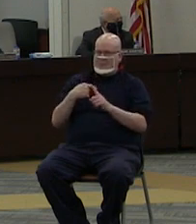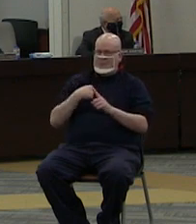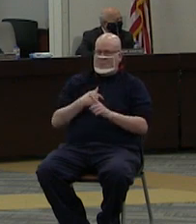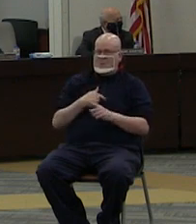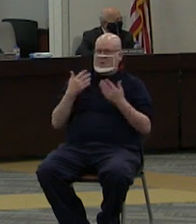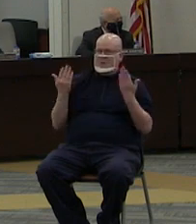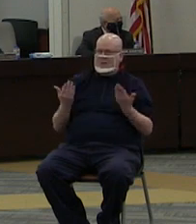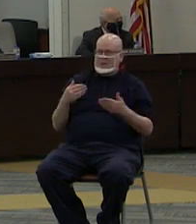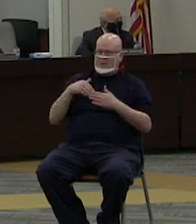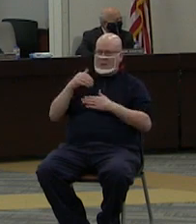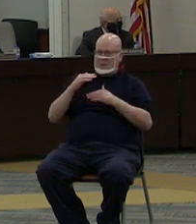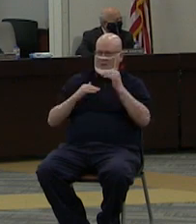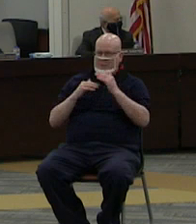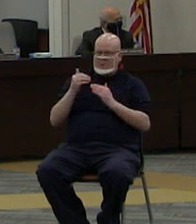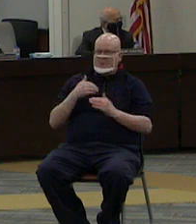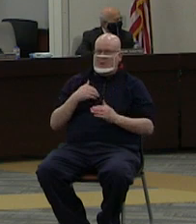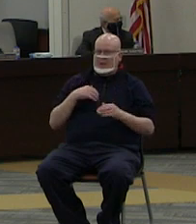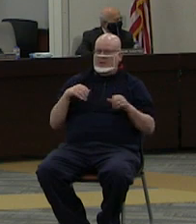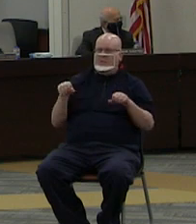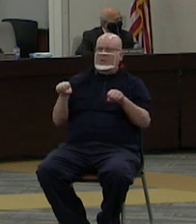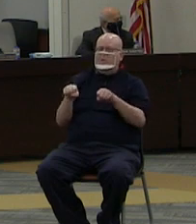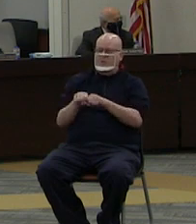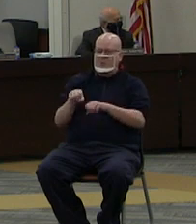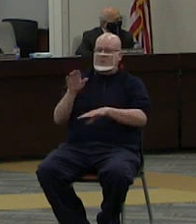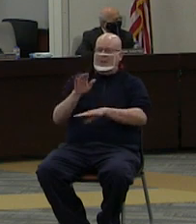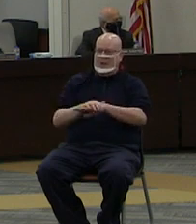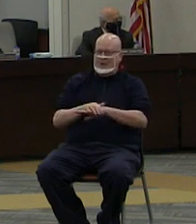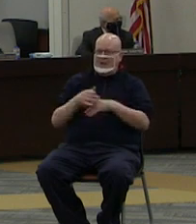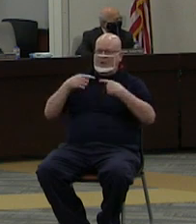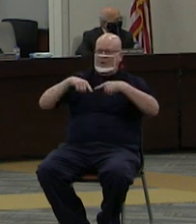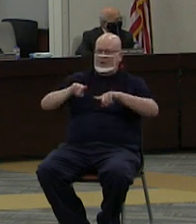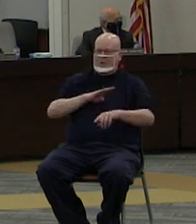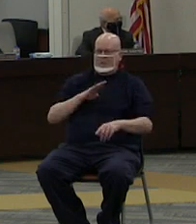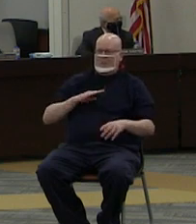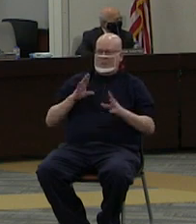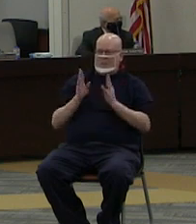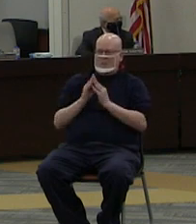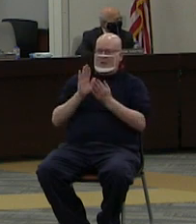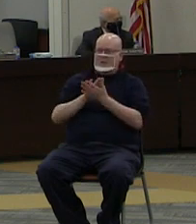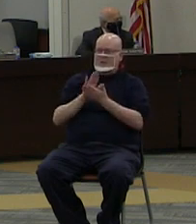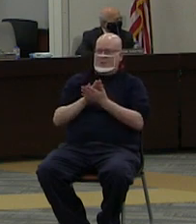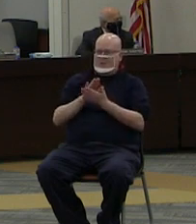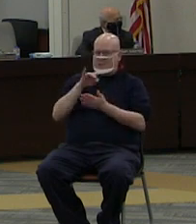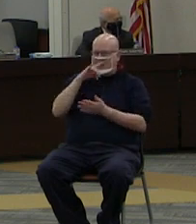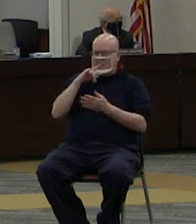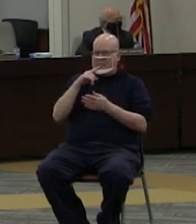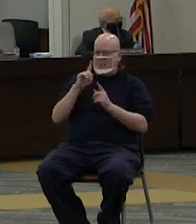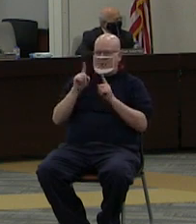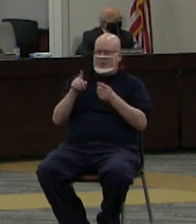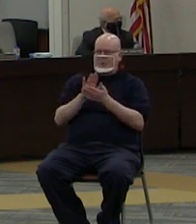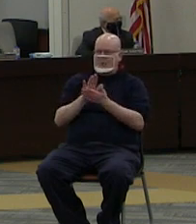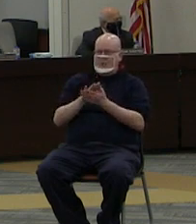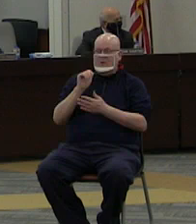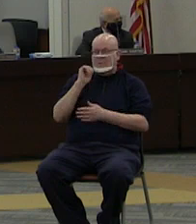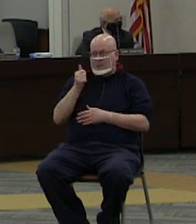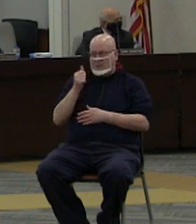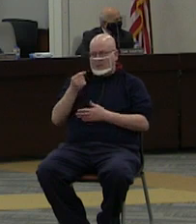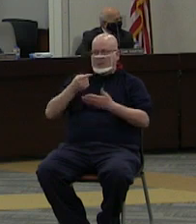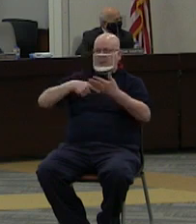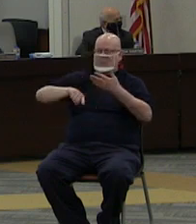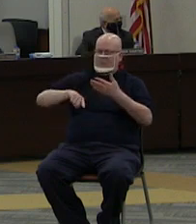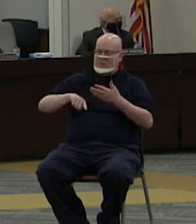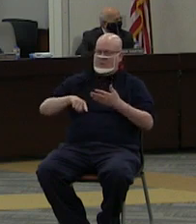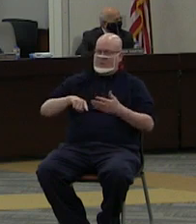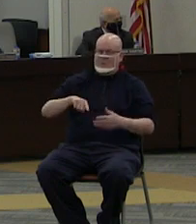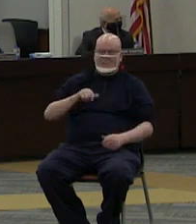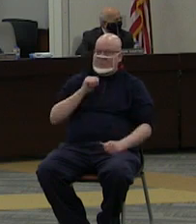all wearing shoes at a board meeting. My kids are going to school tomorrow. They're going to go to school all week next week. Yeah, nothing's